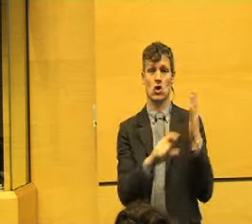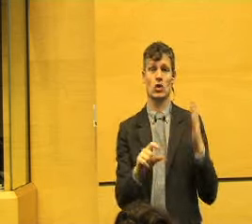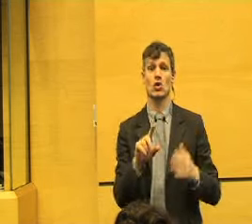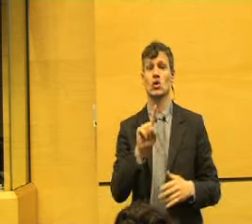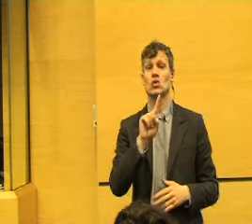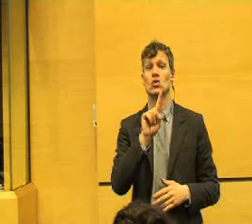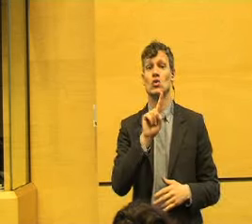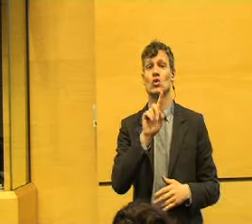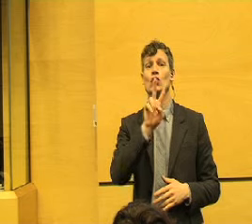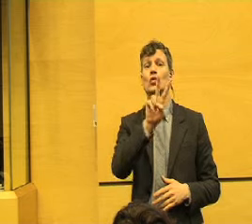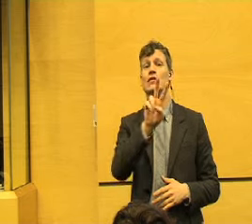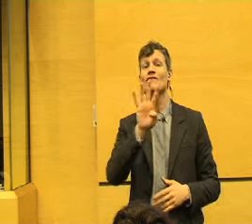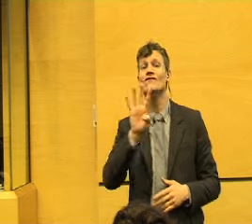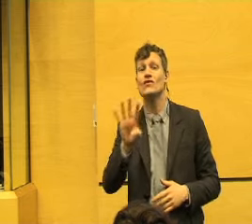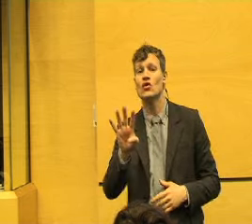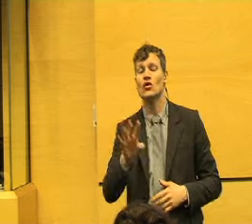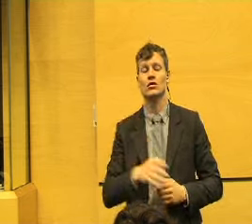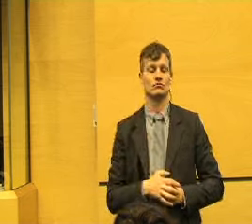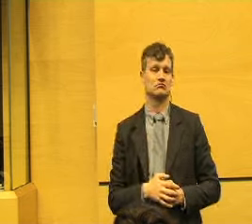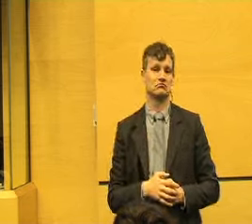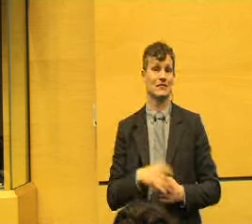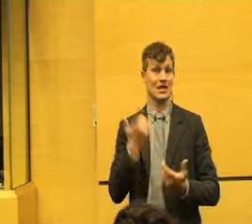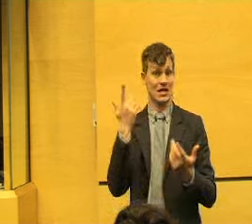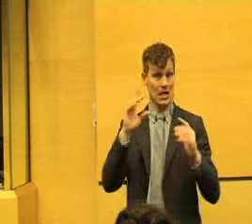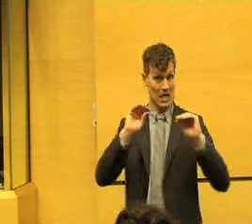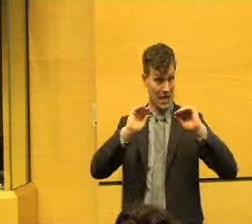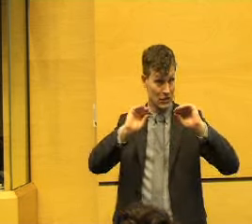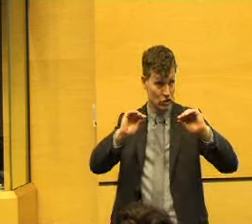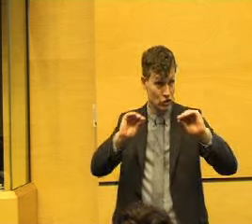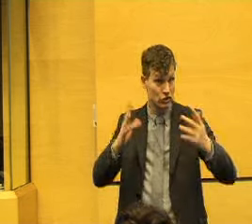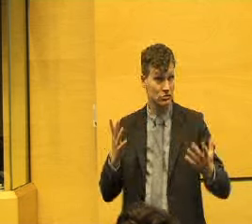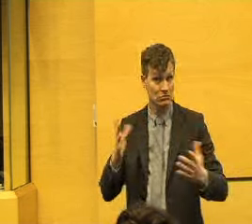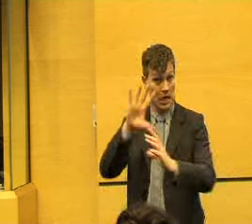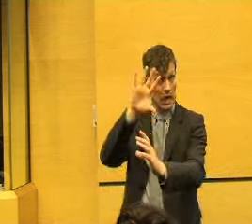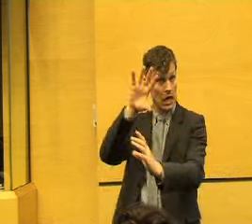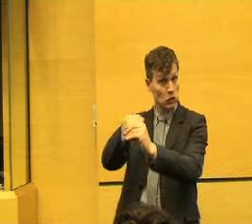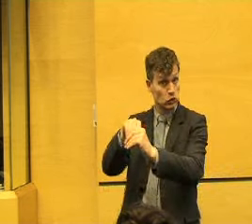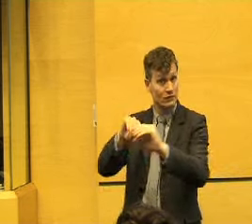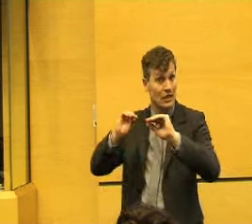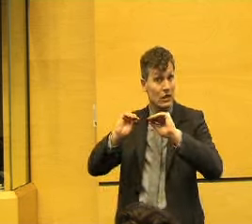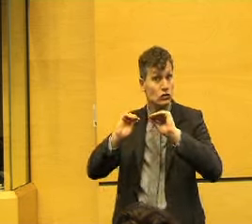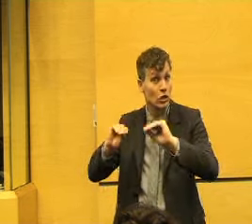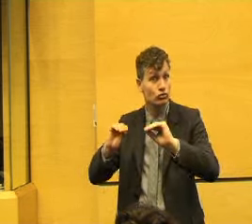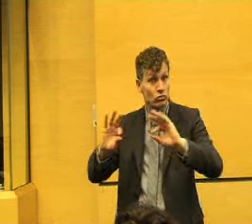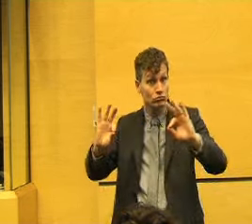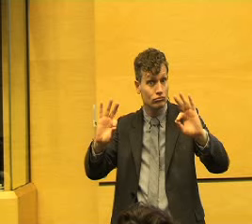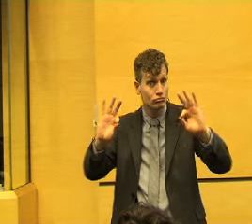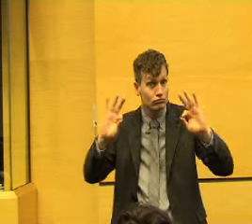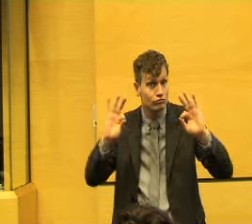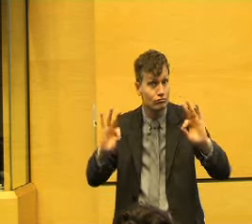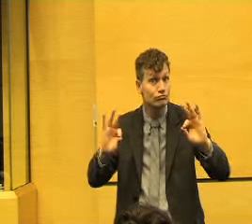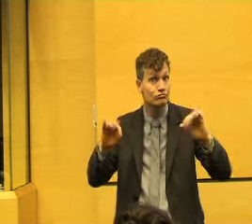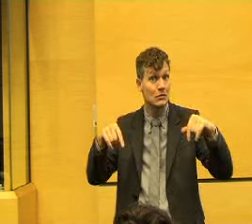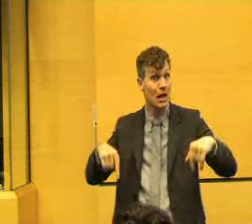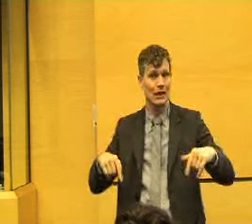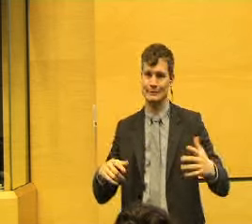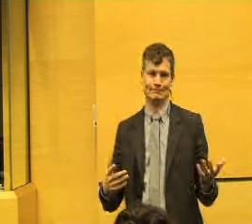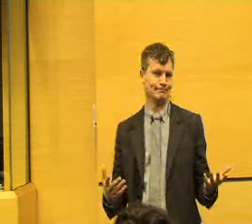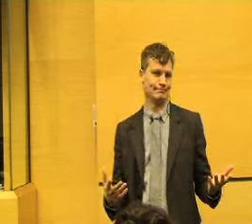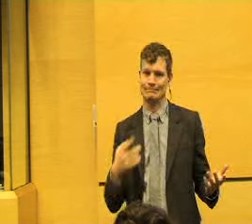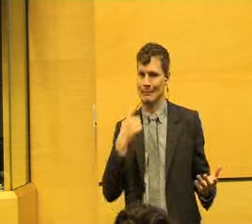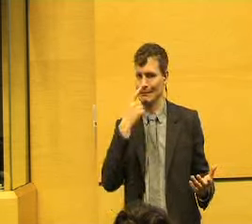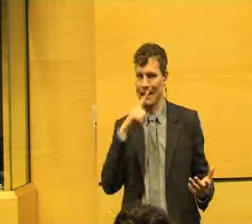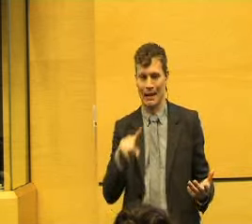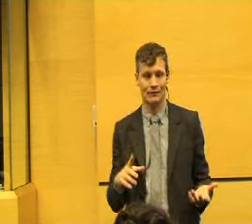major obstacle to provide inclusive quality education to children with disabilities in Thailand is a lack of teachers, staff and